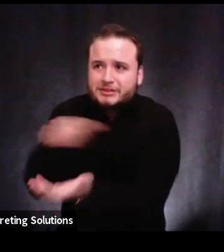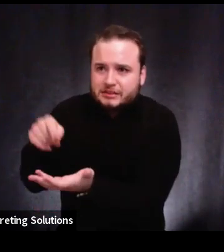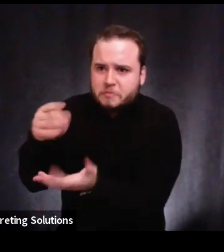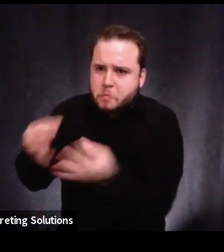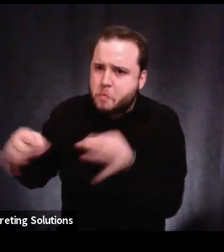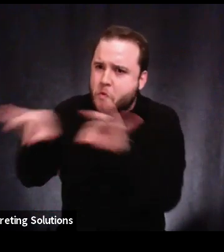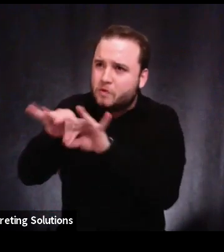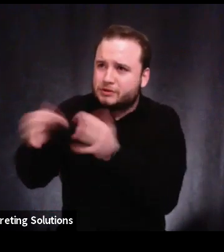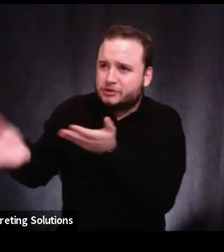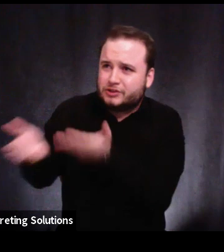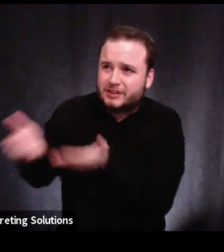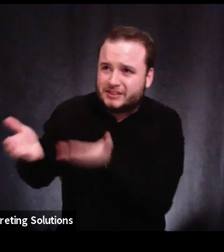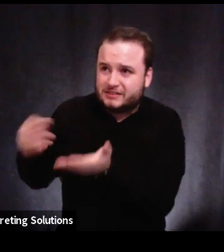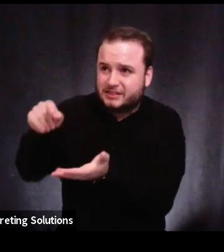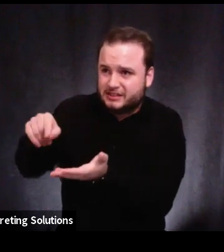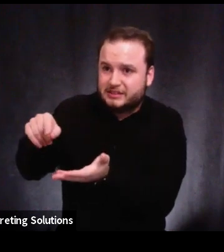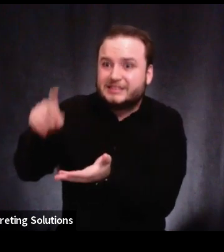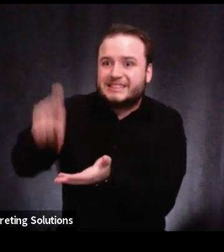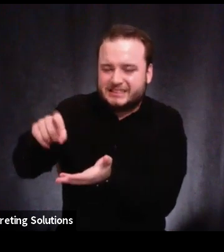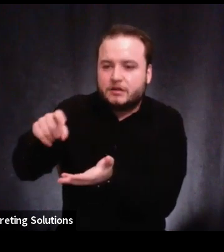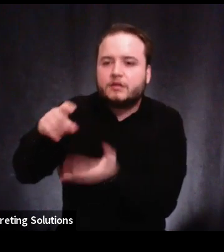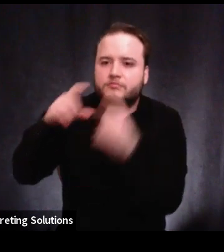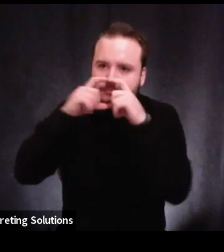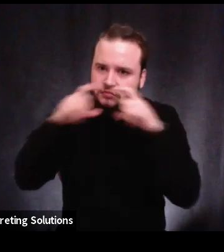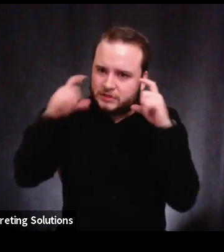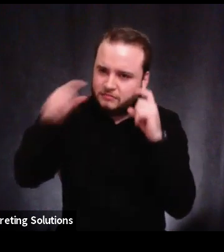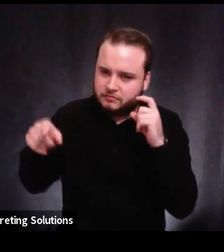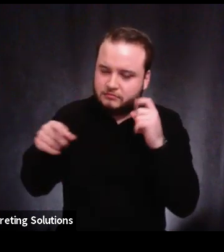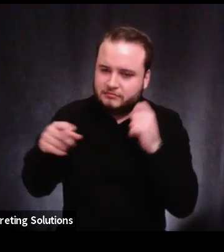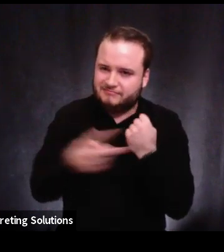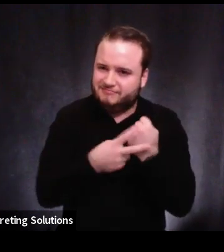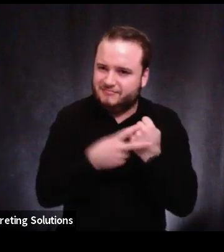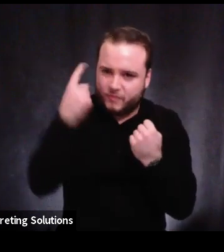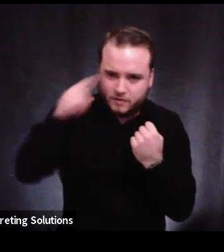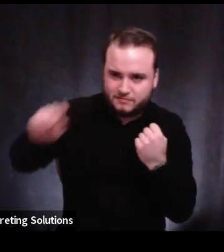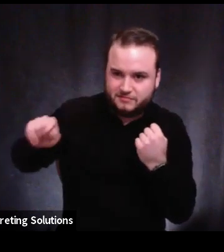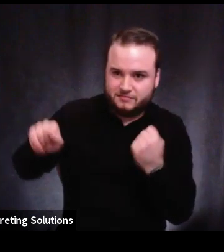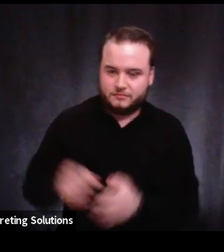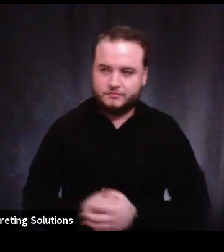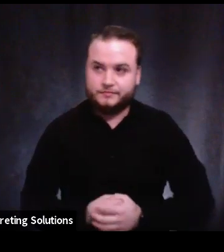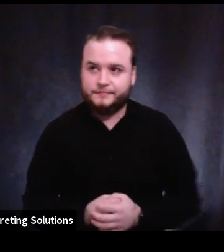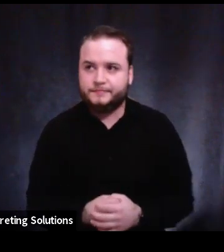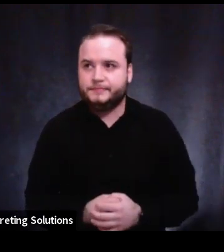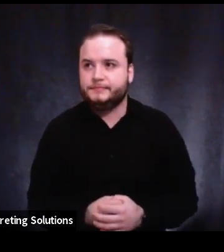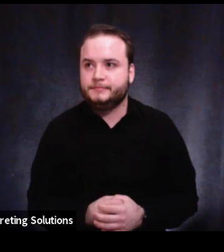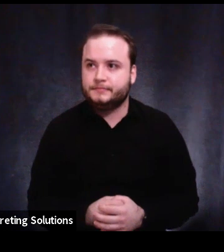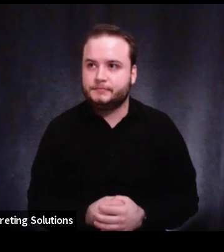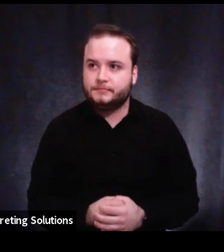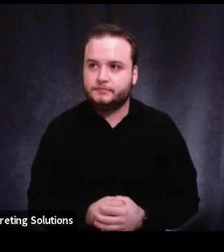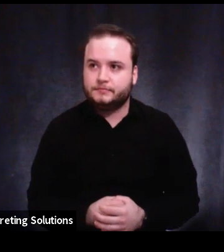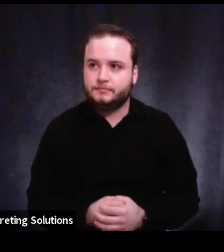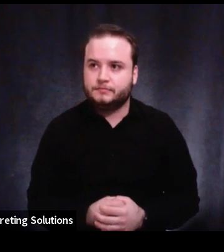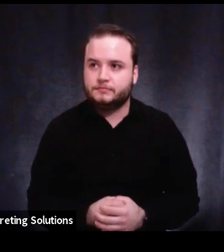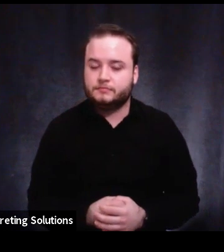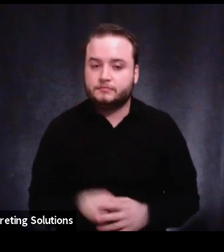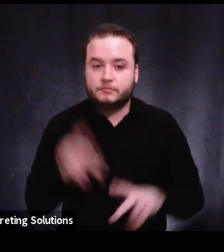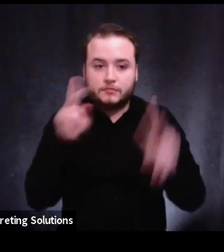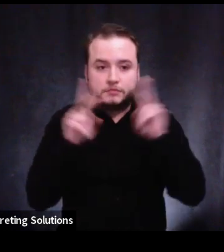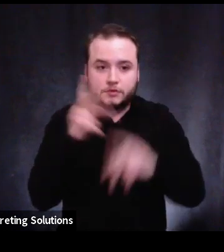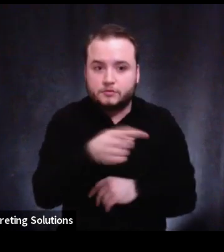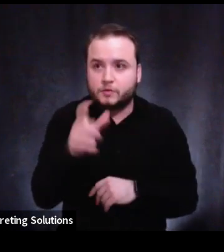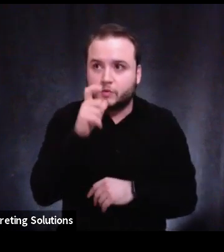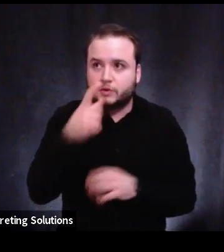care. So back to the plea for people to make masks and donate them. If you have that